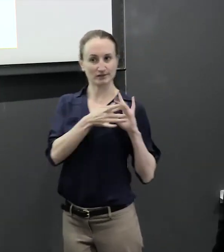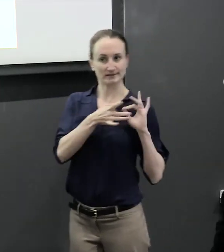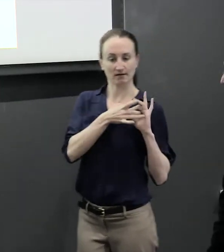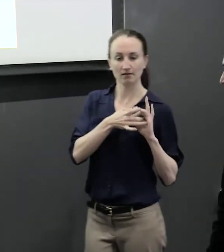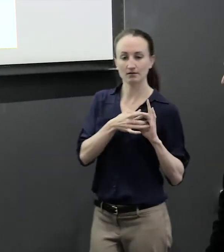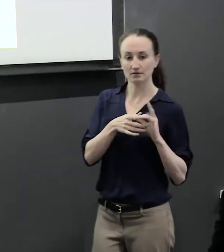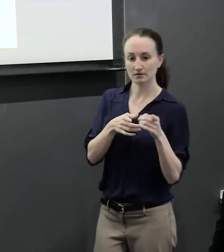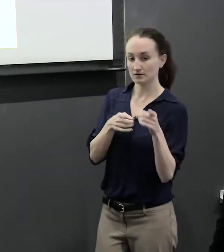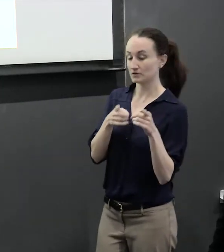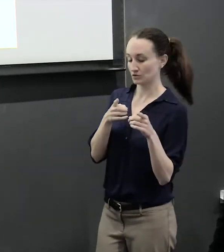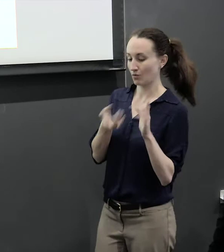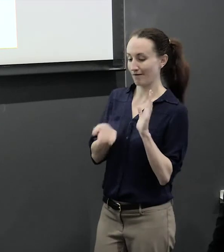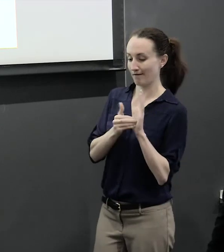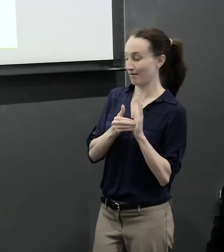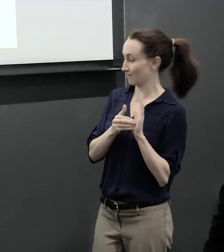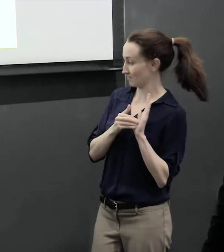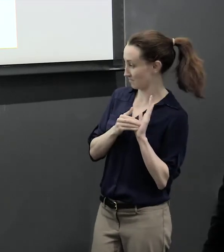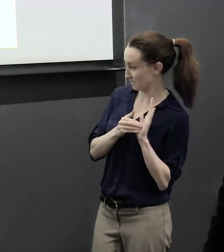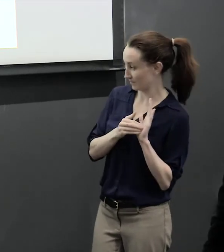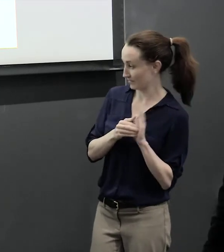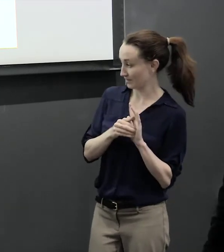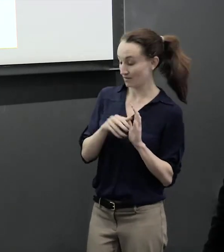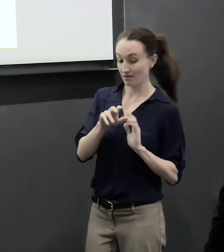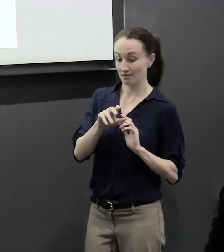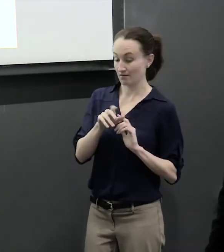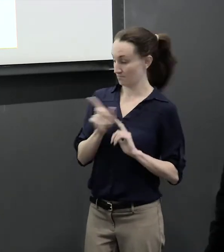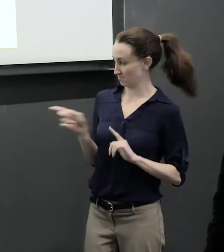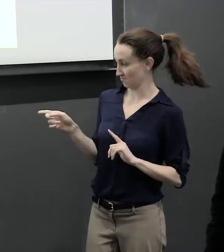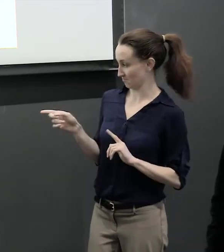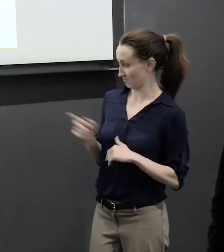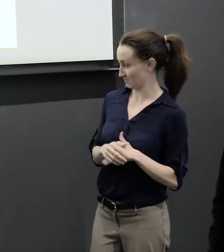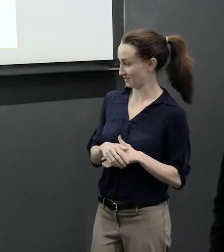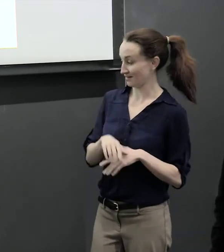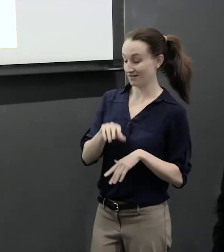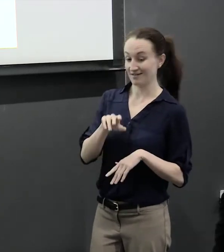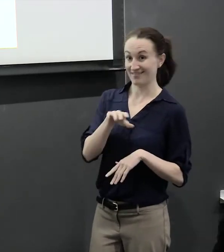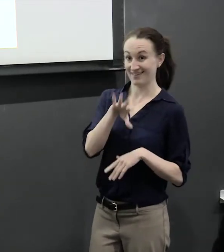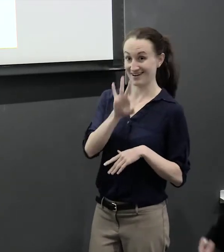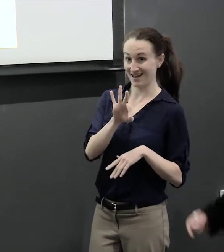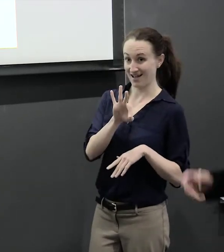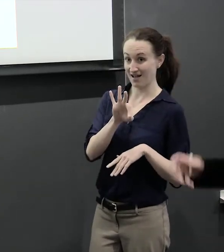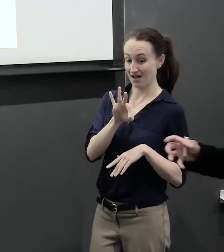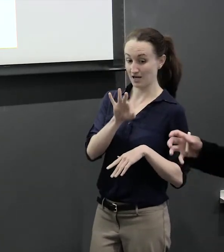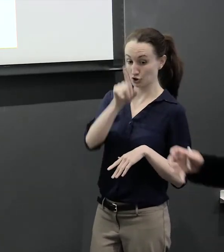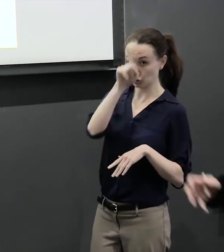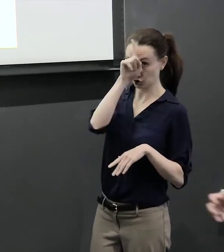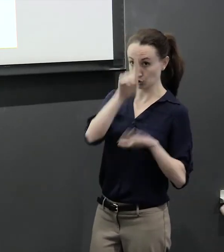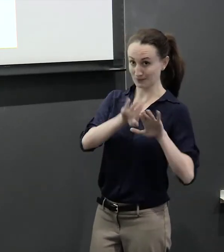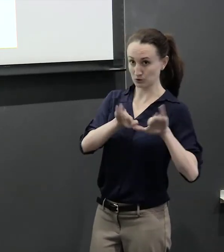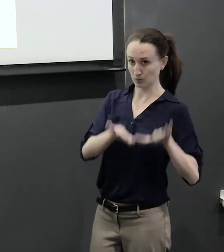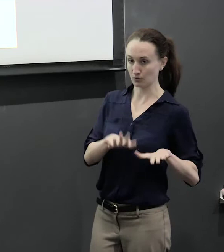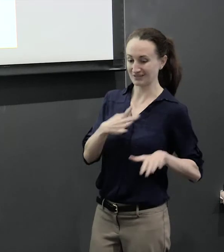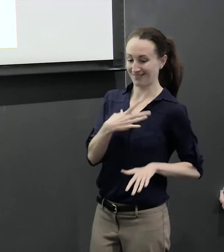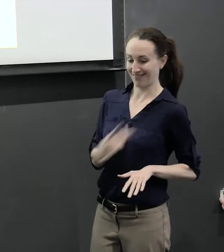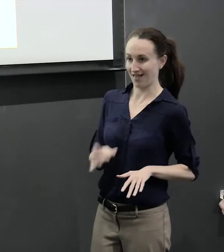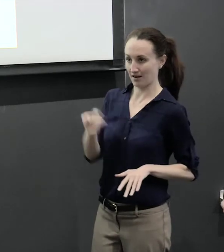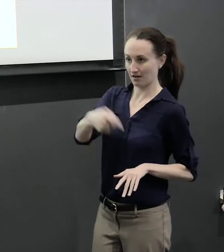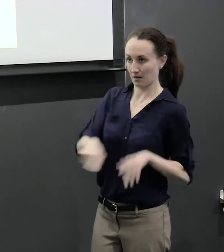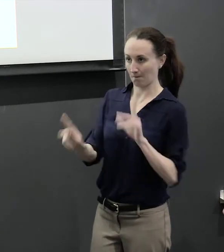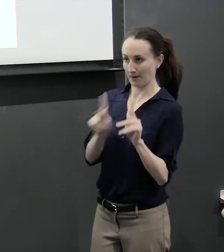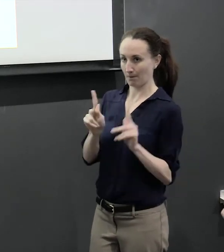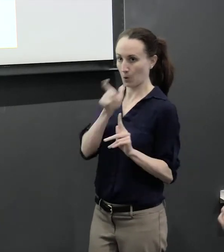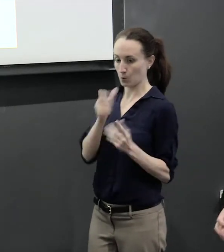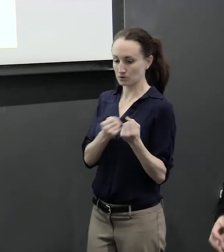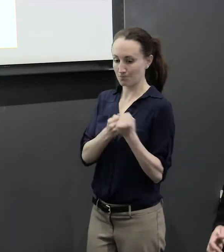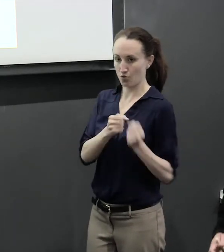The 9 German swimmers like people who support the 9 of them. So who support the